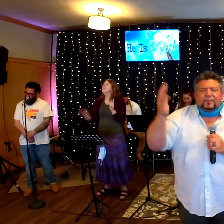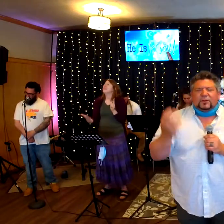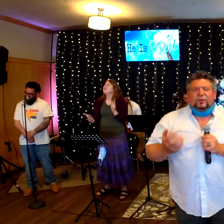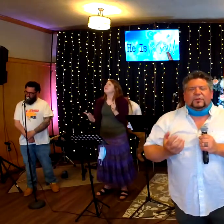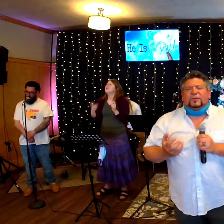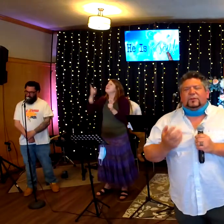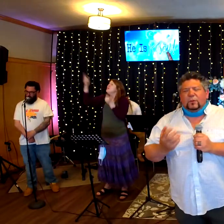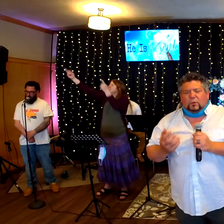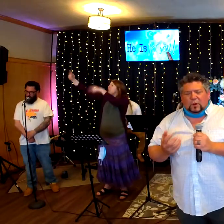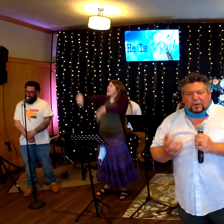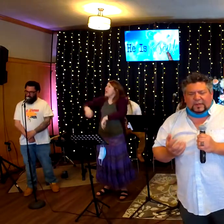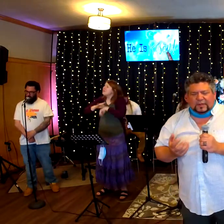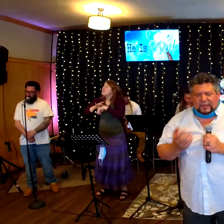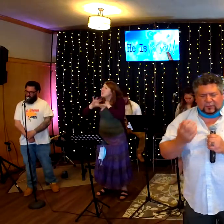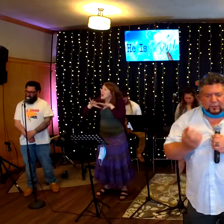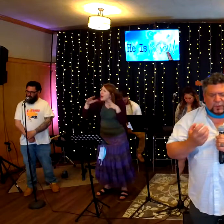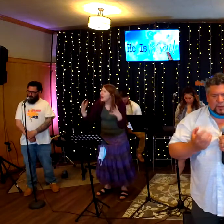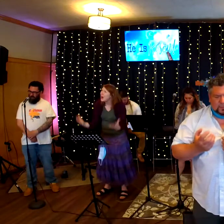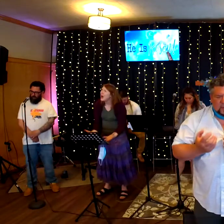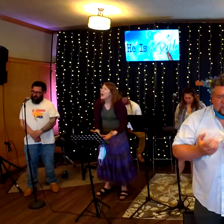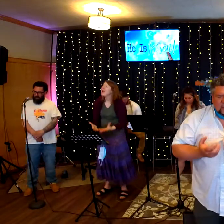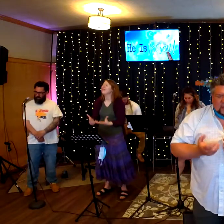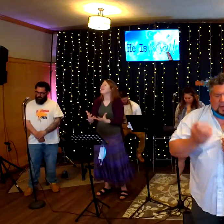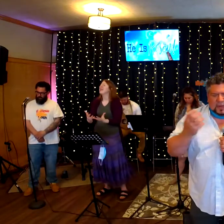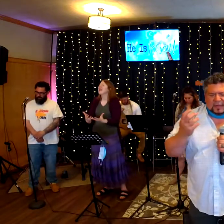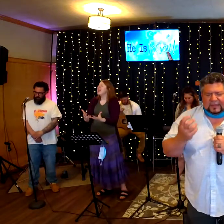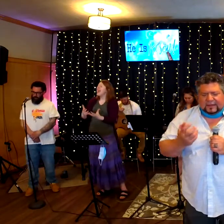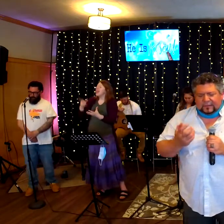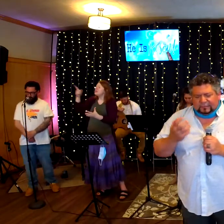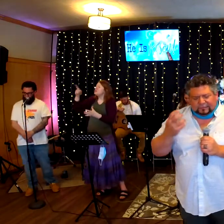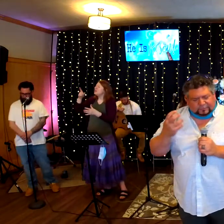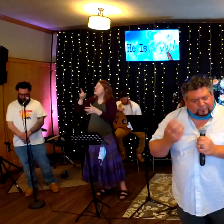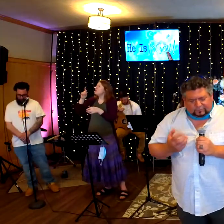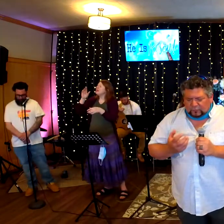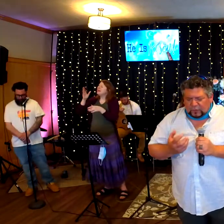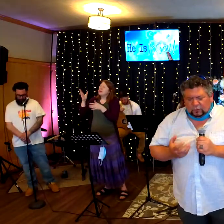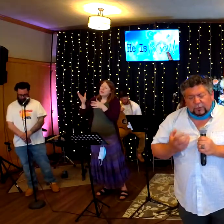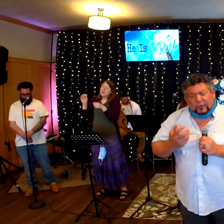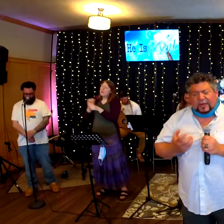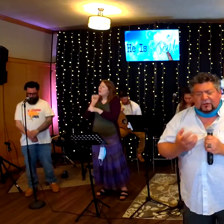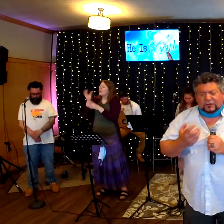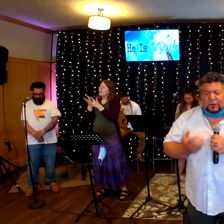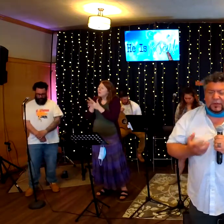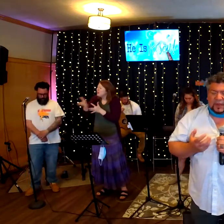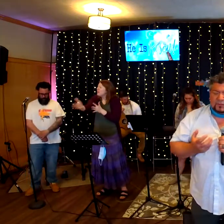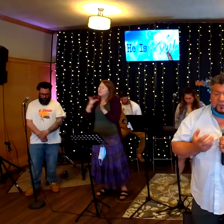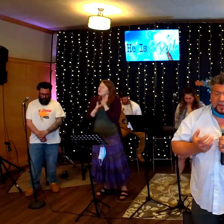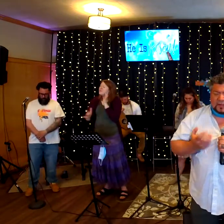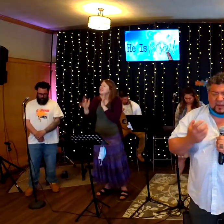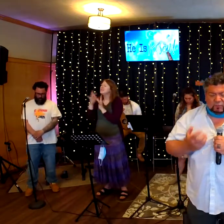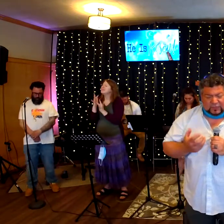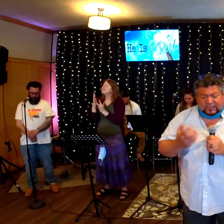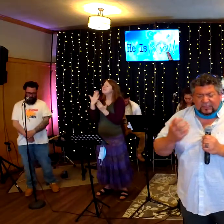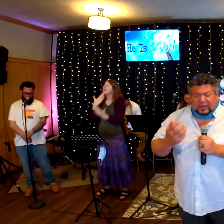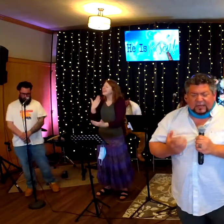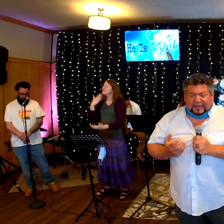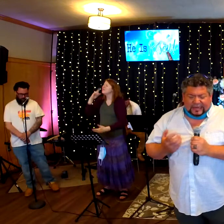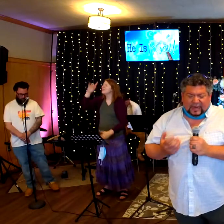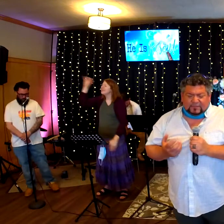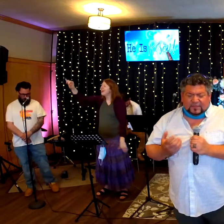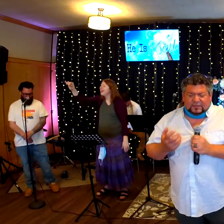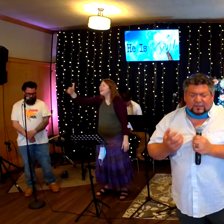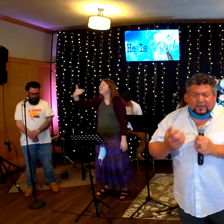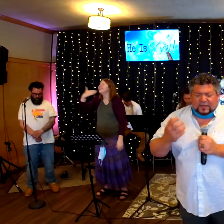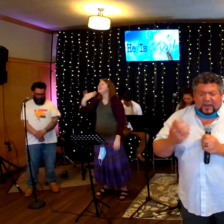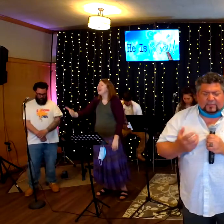You came to earth to do a work through him. And Lord, we are so thankful for that. That bridge that